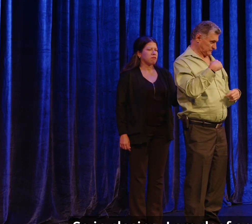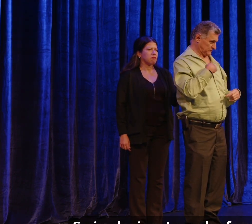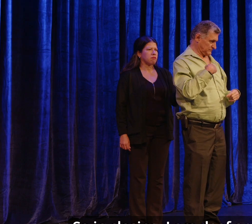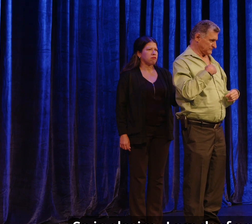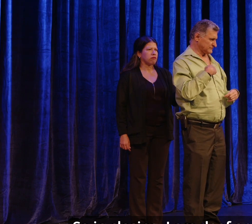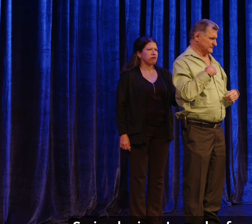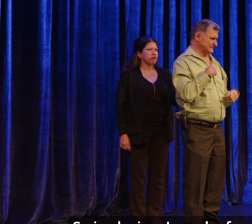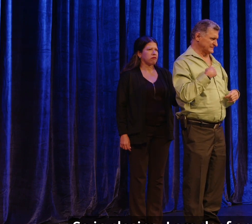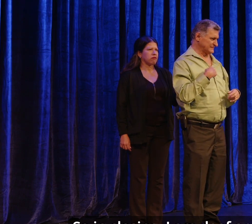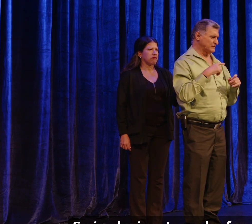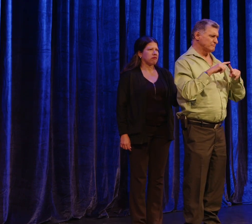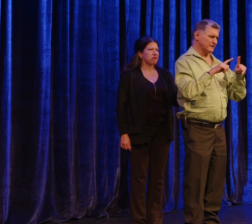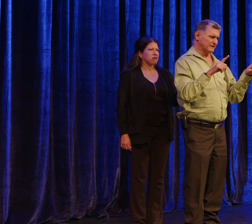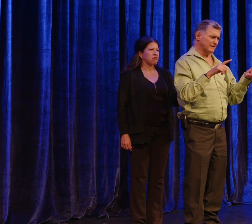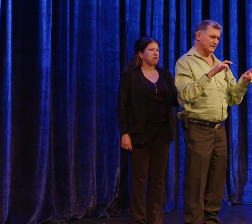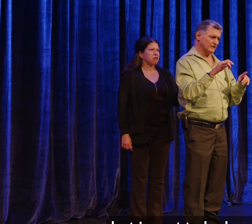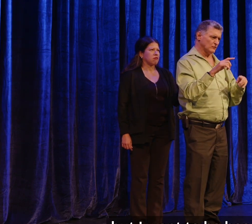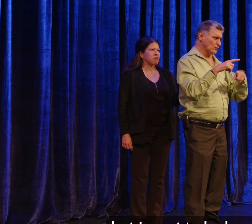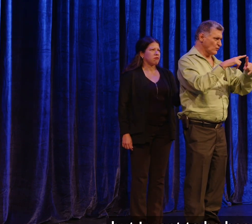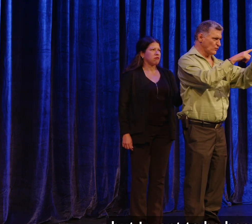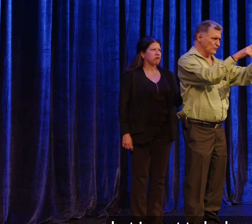am deaf and blind, but